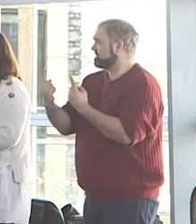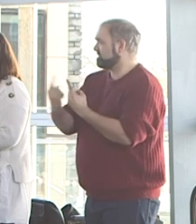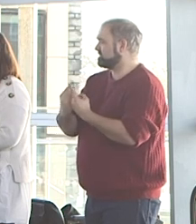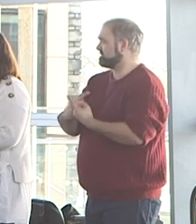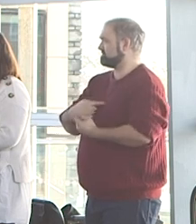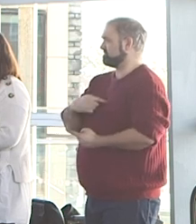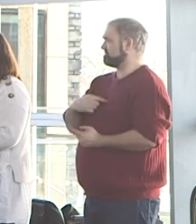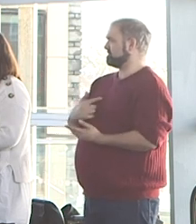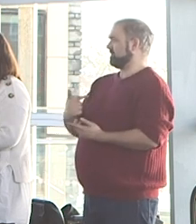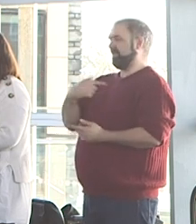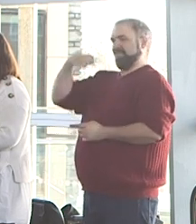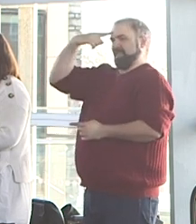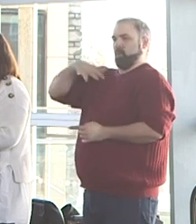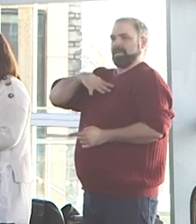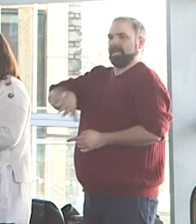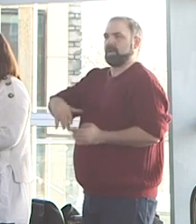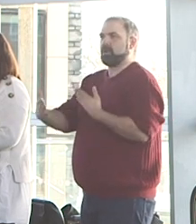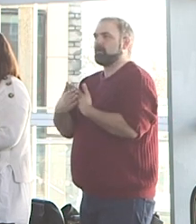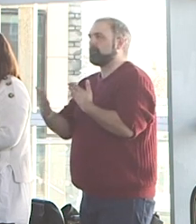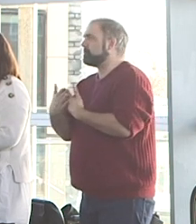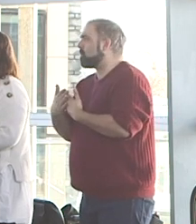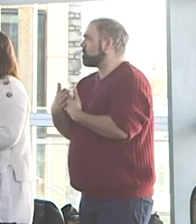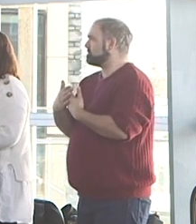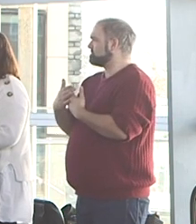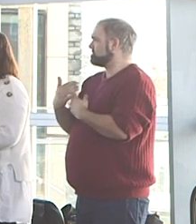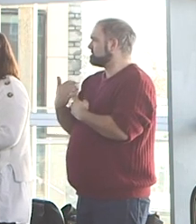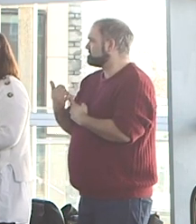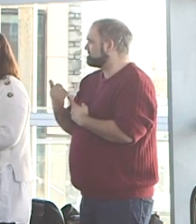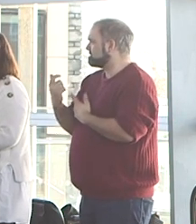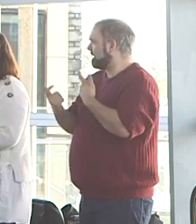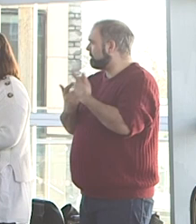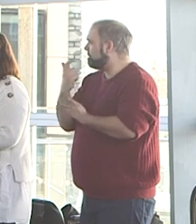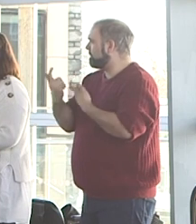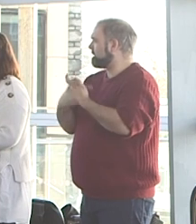trans, I think we need more concern about